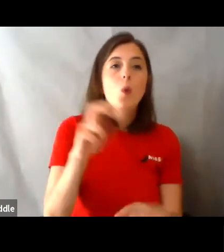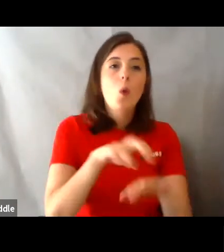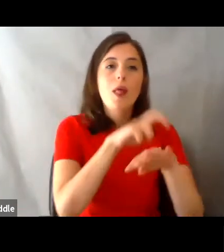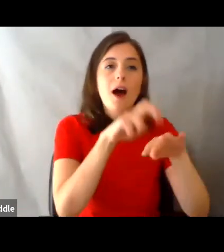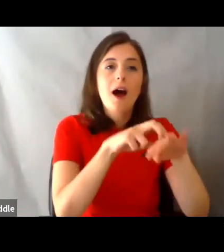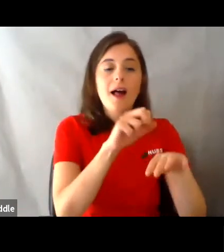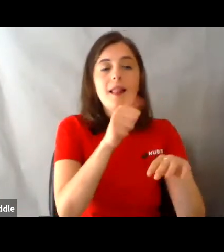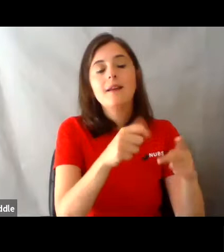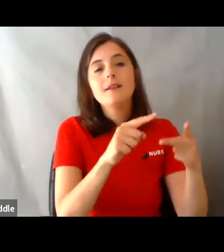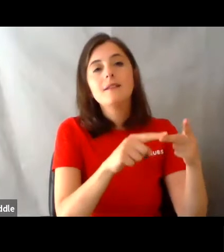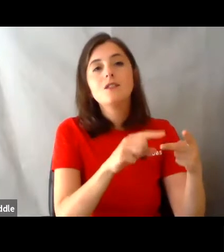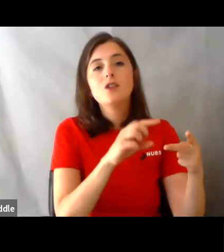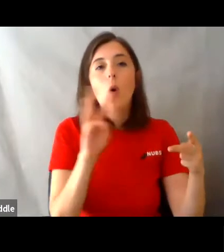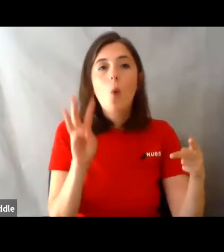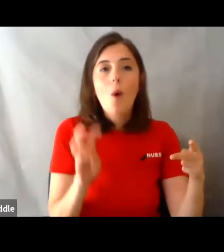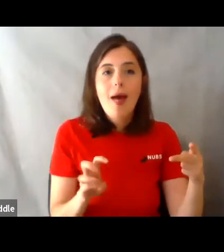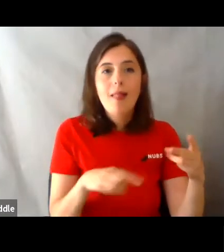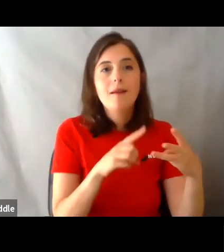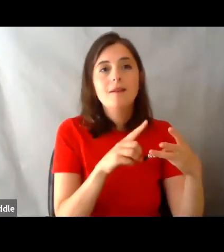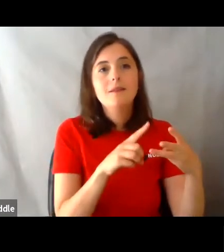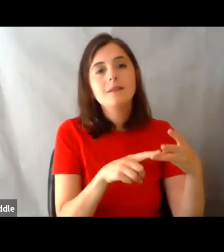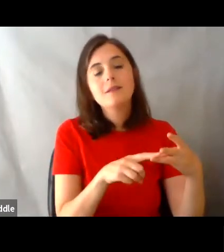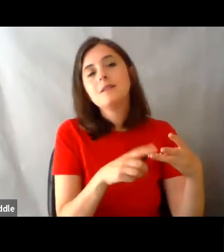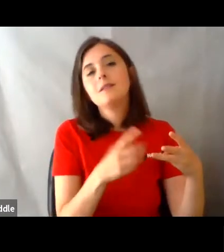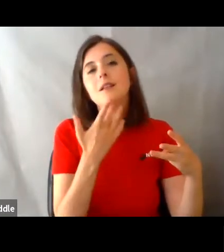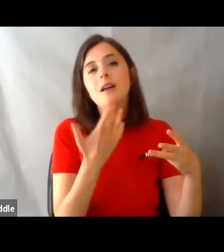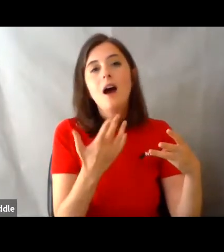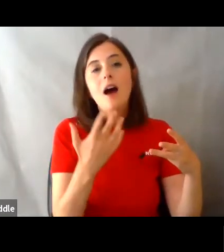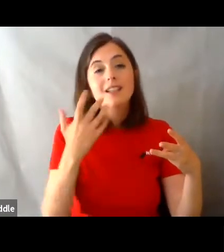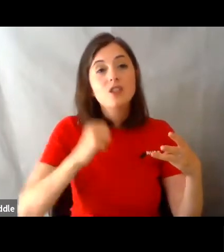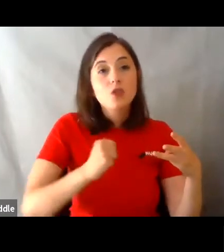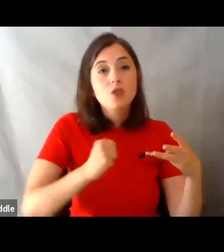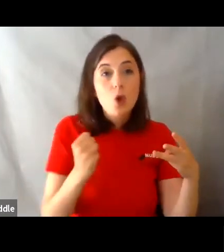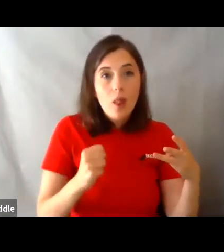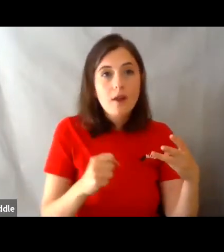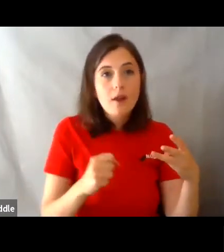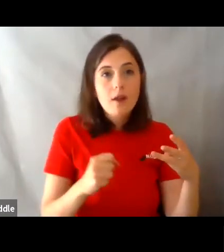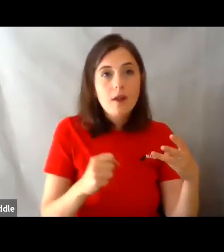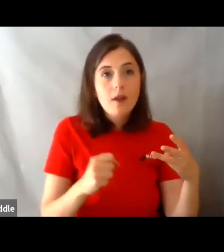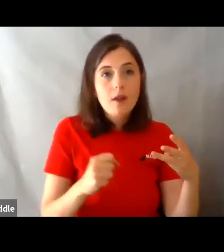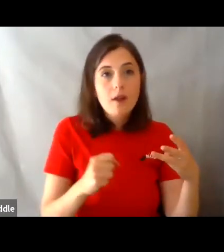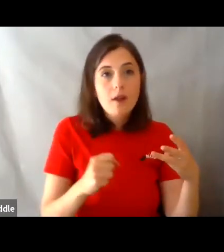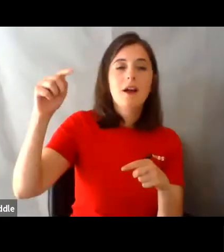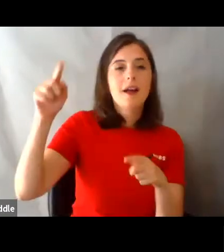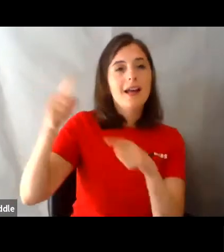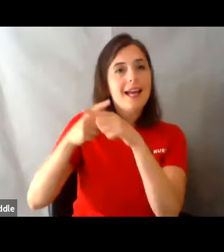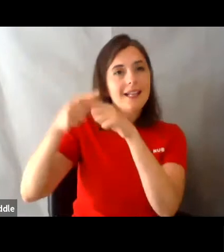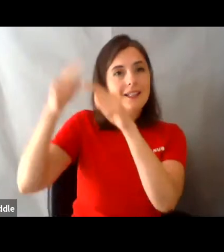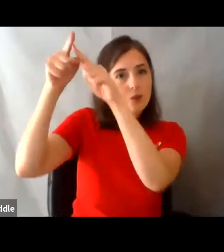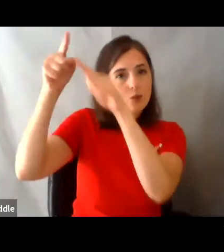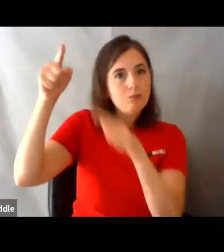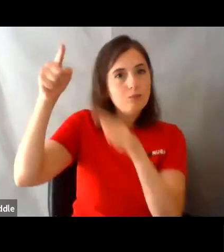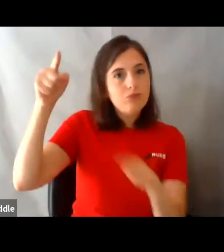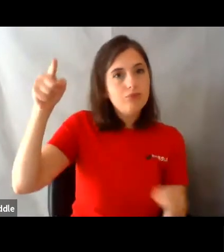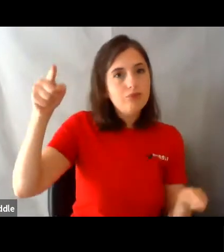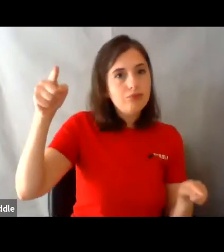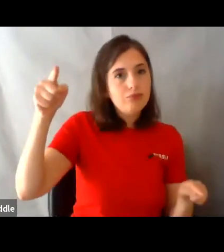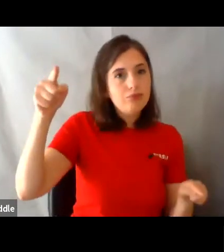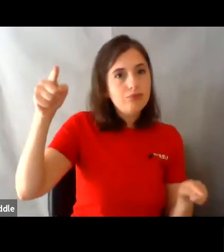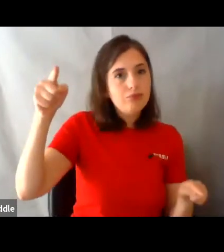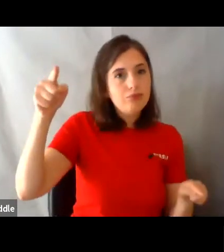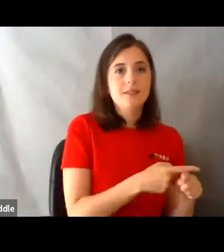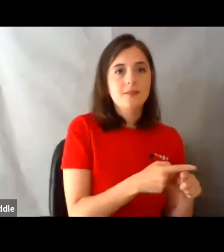to the northeast of England. And welcome to everyone who's joining from user-led and claimant grassroots and